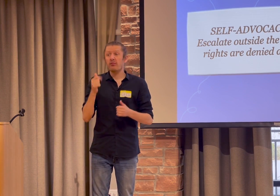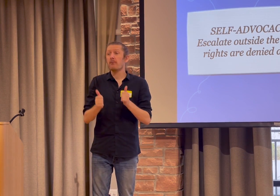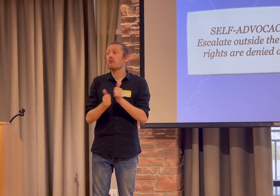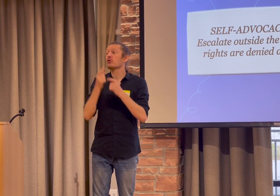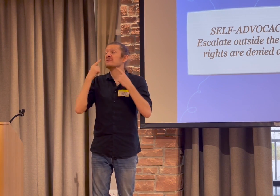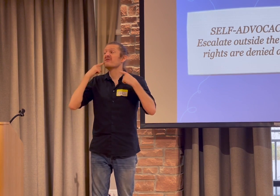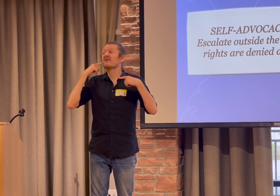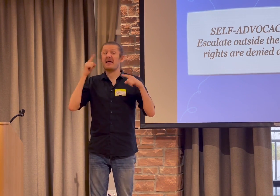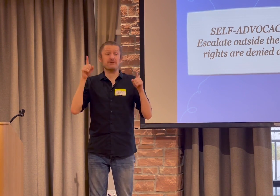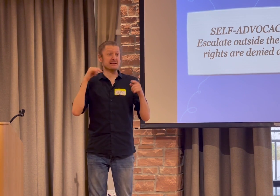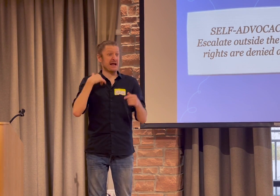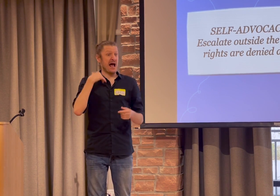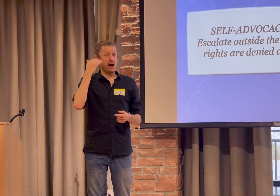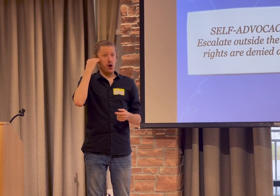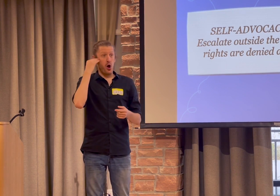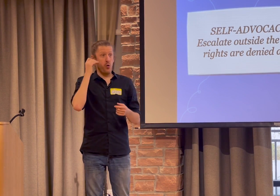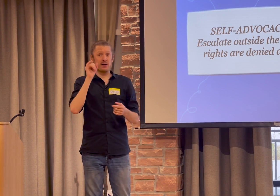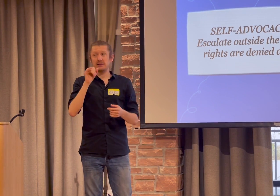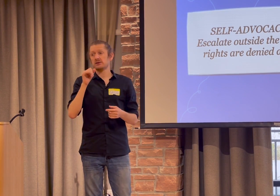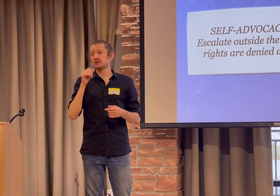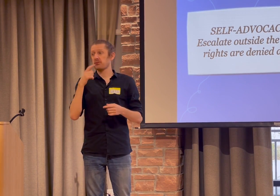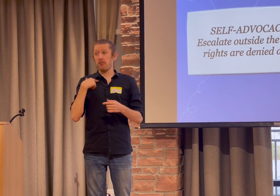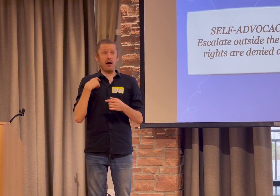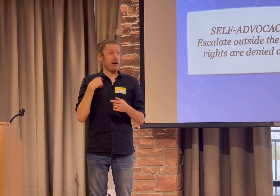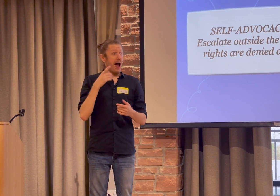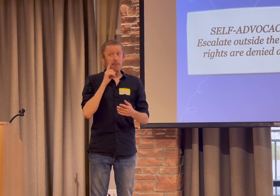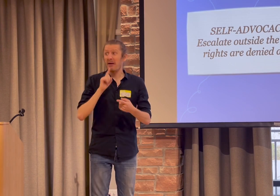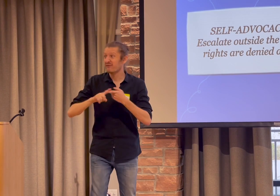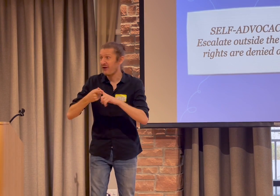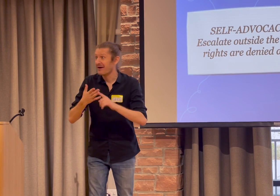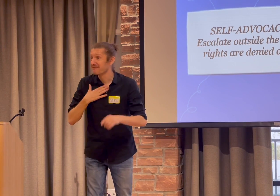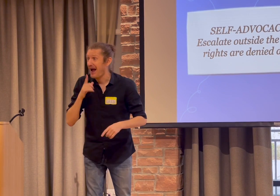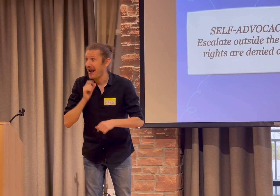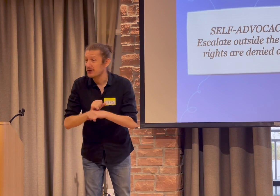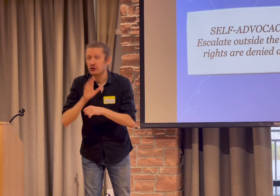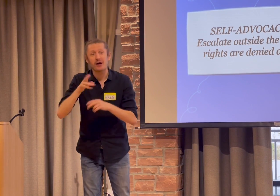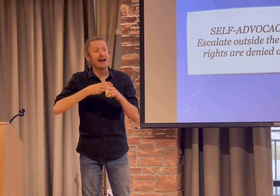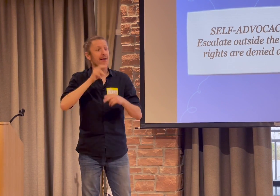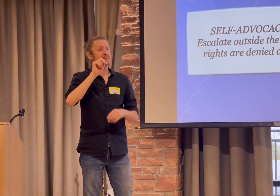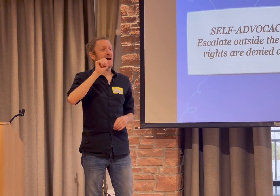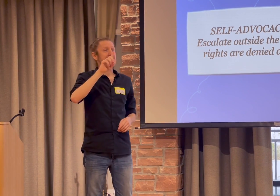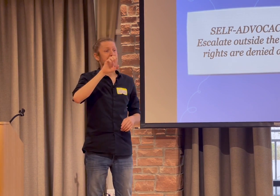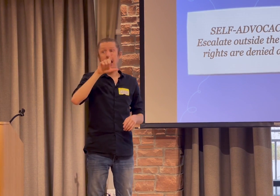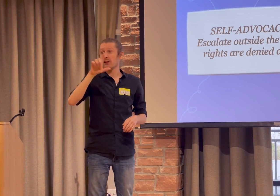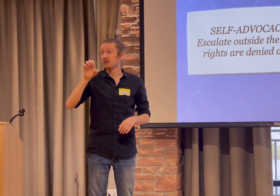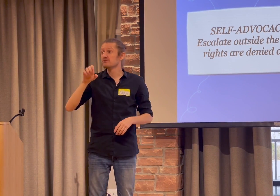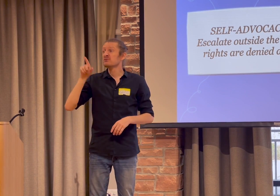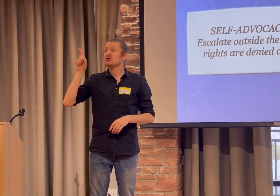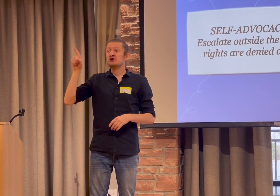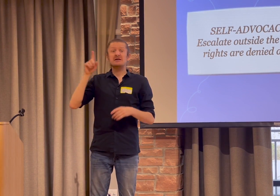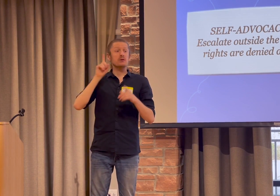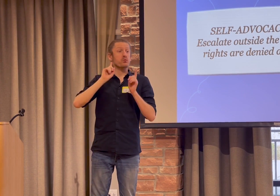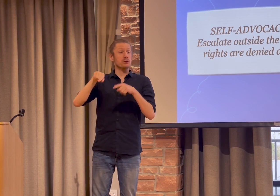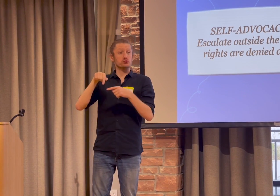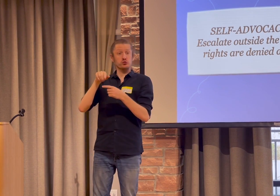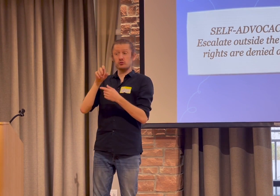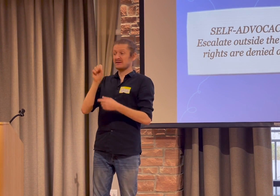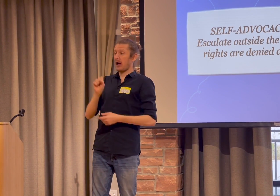an investigation, but if need be, there are successful legal options.